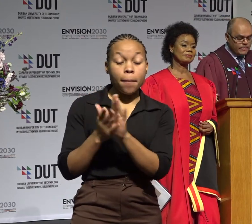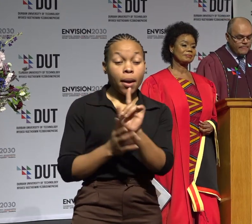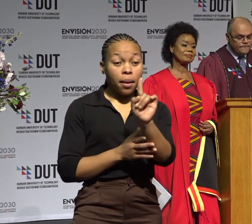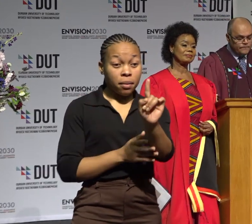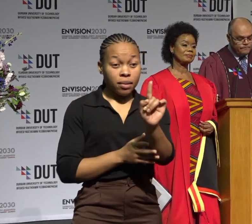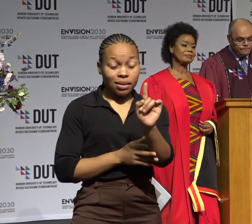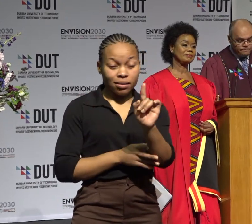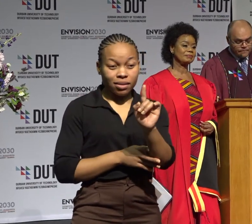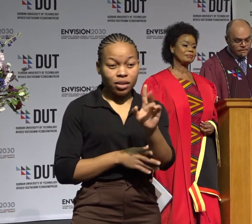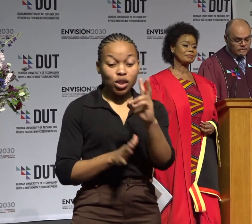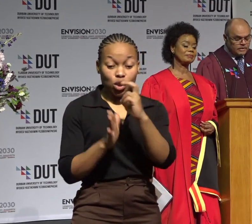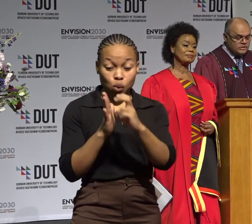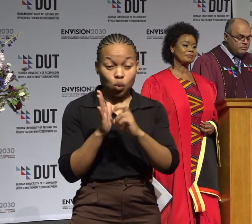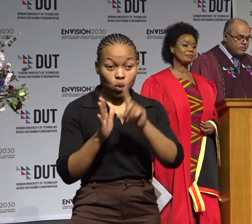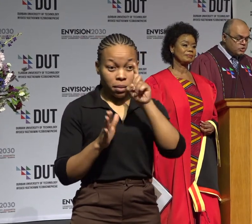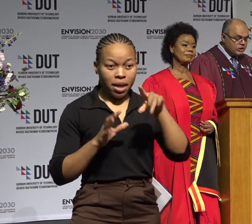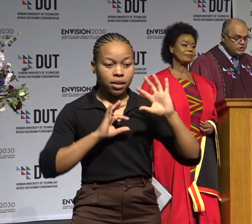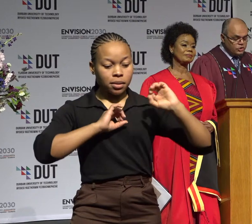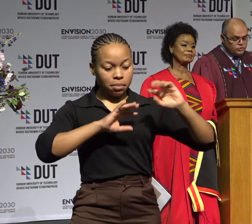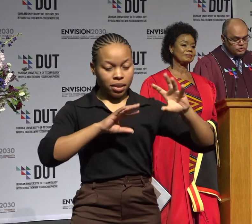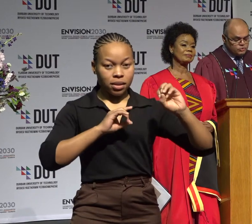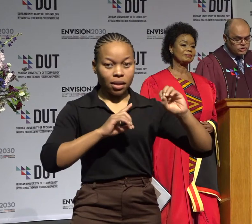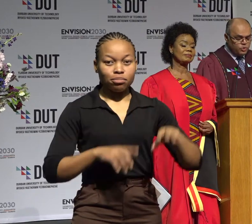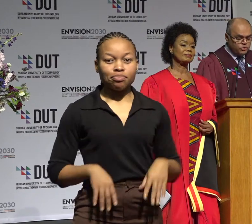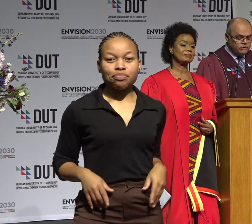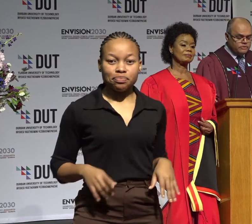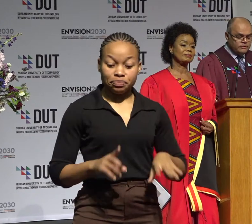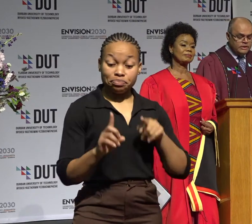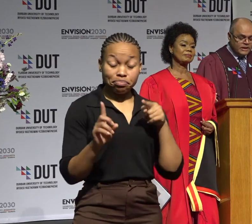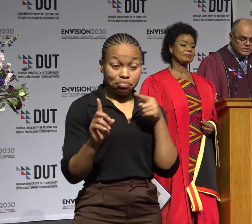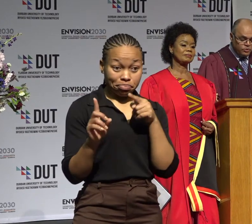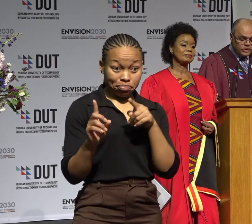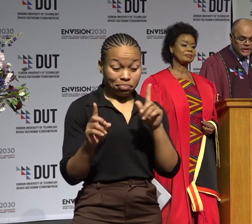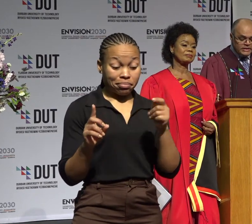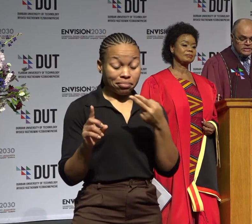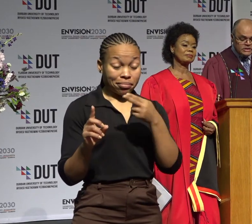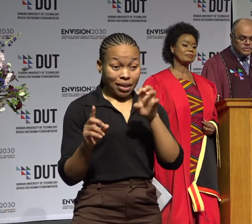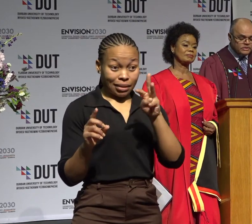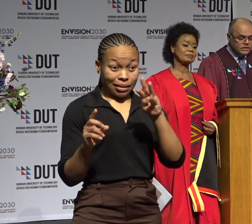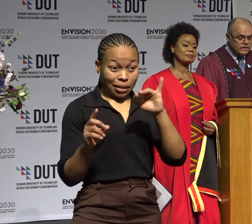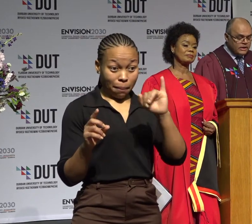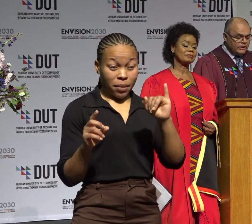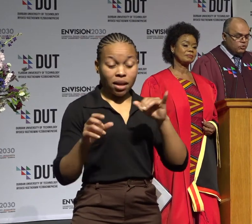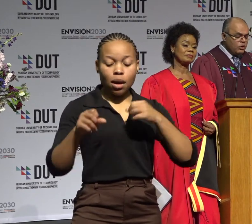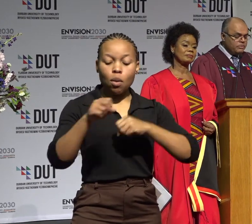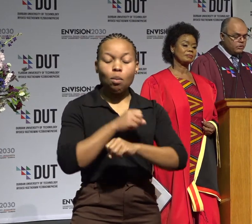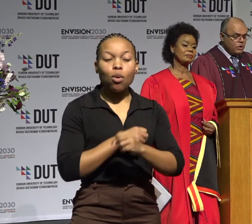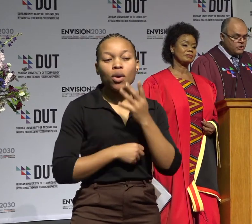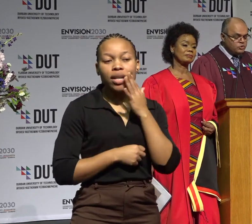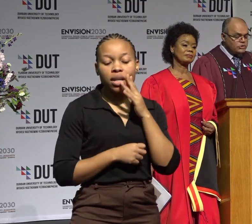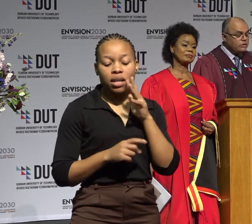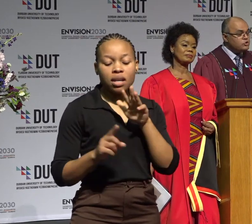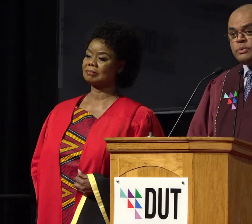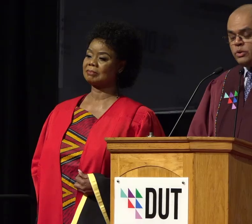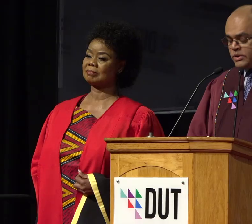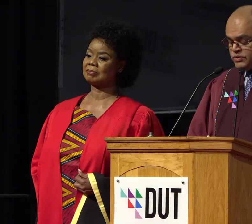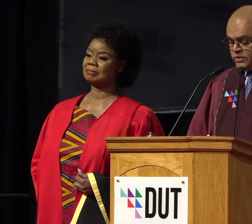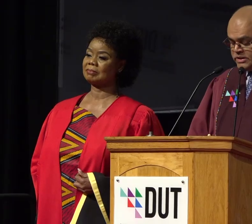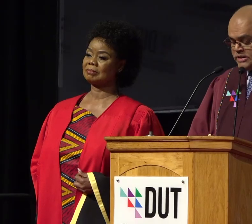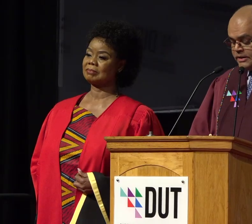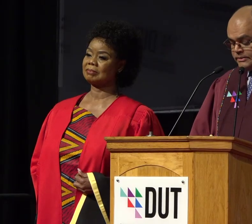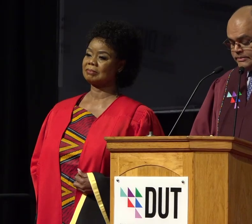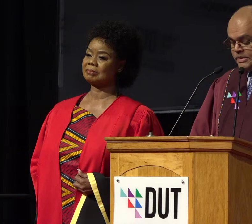congregation. Tembi Mchali Jones was born in 1949 in Durban and grew up in KwaMashu Township in